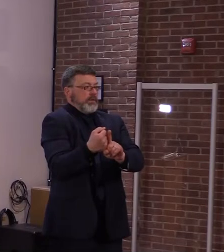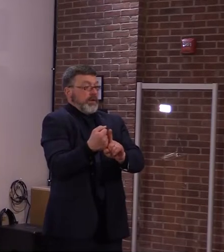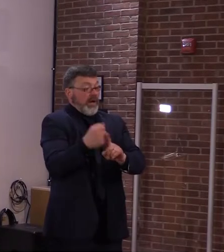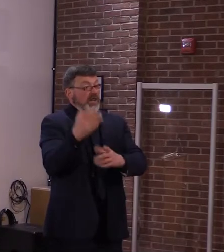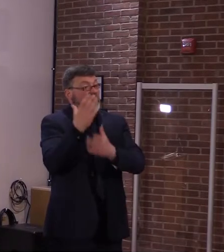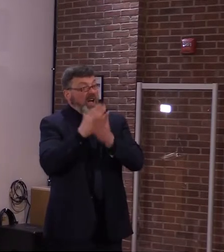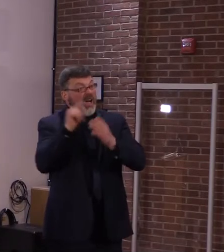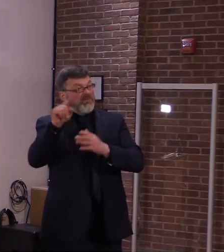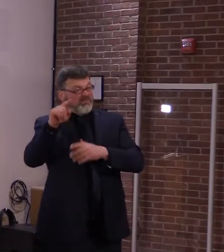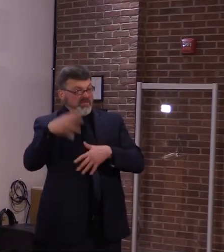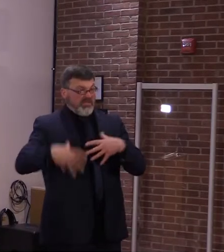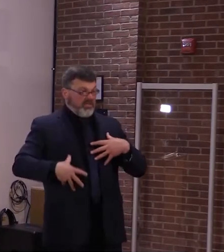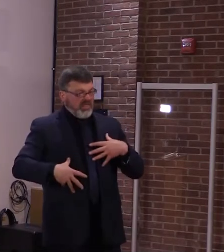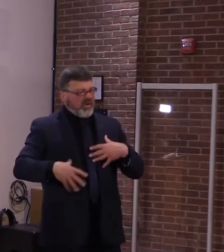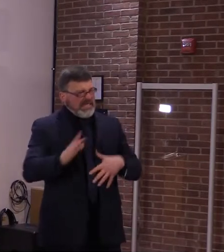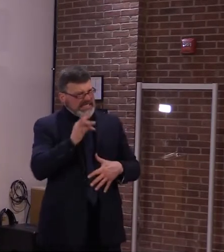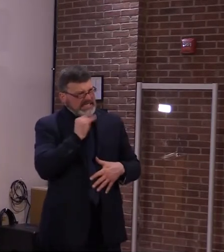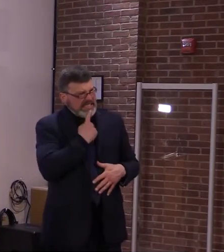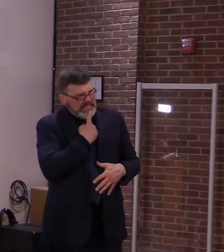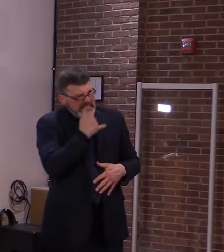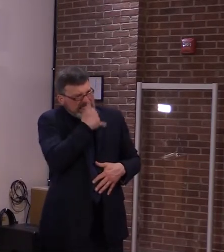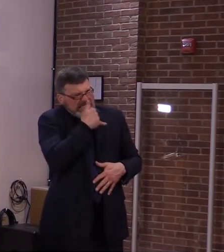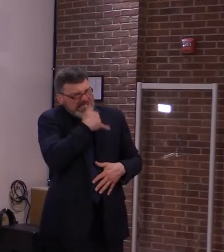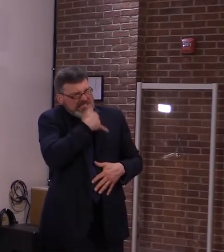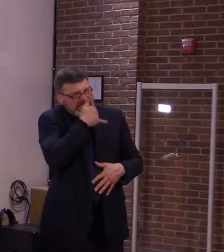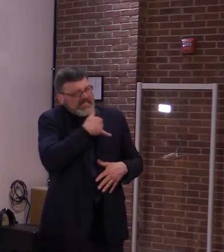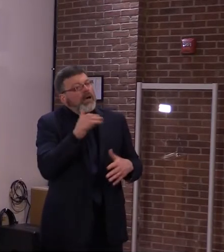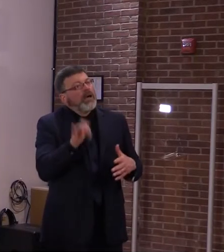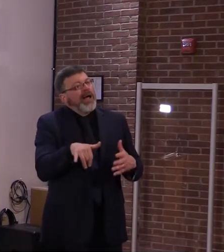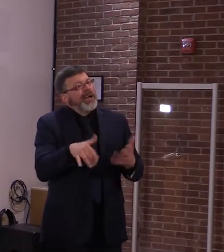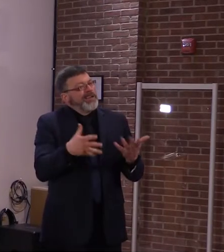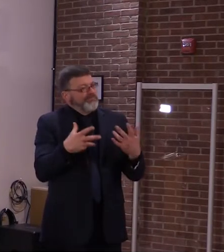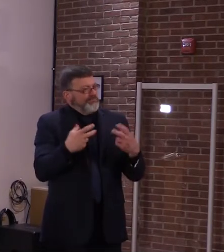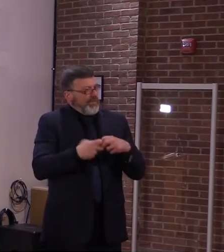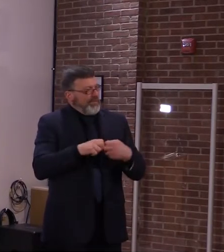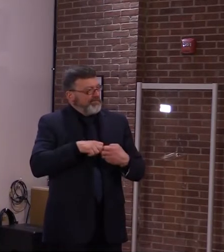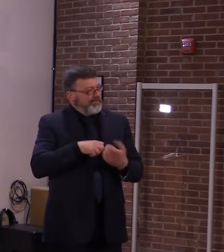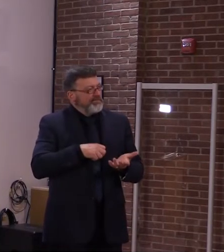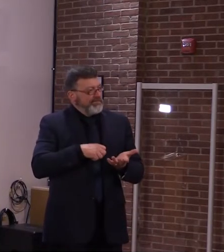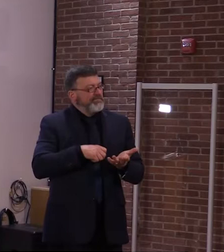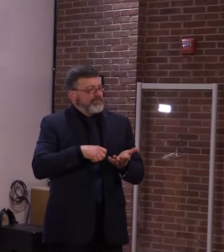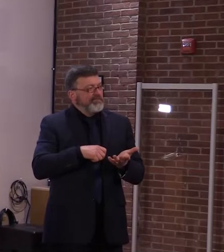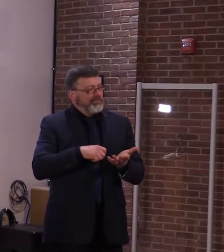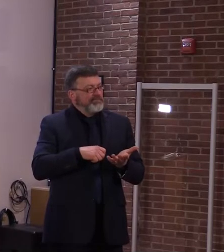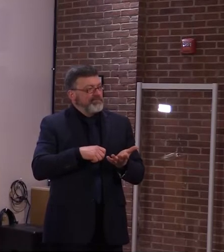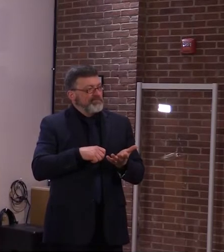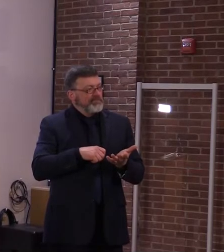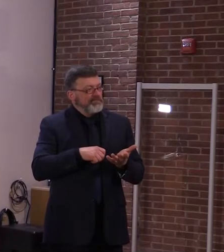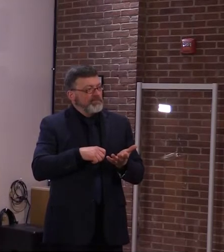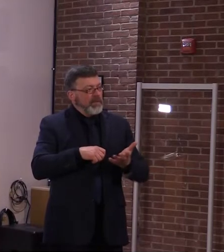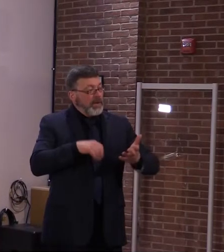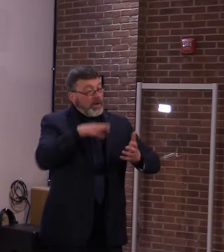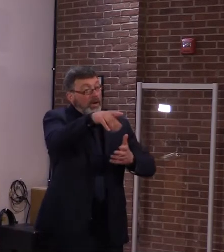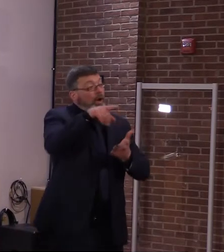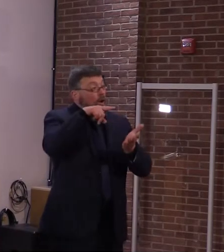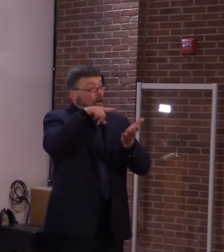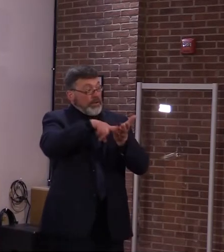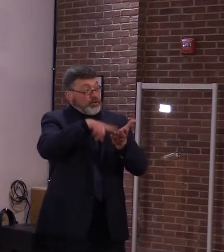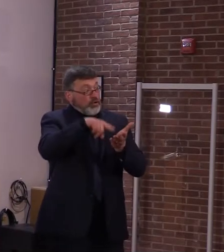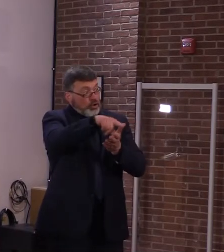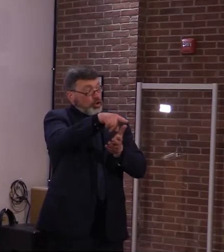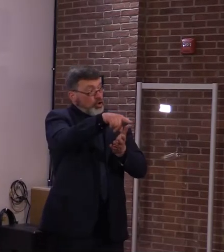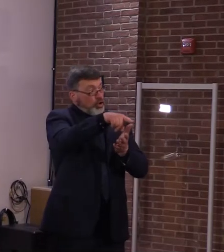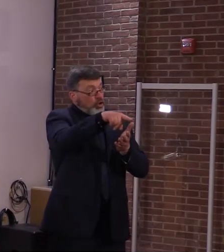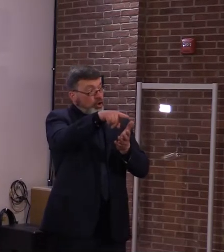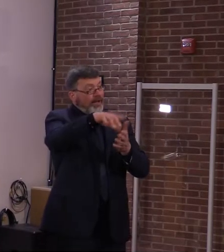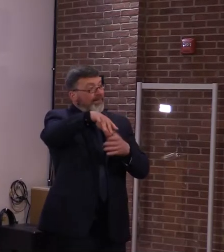I don't want to emphasize death because that was not as significant a finding with regard to these kinds of patients that I'm